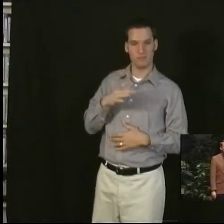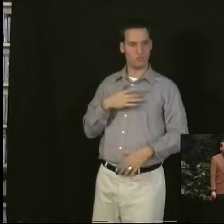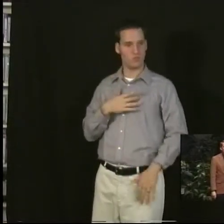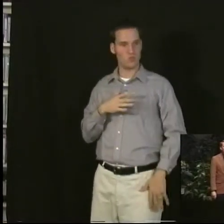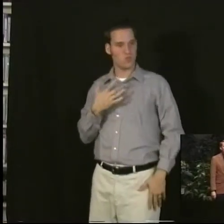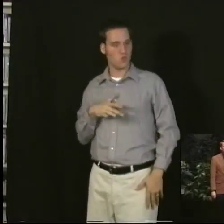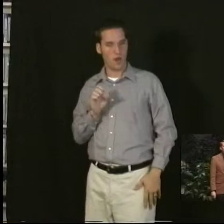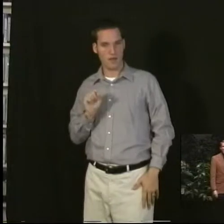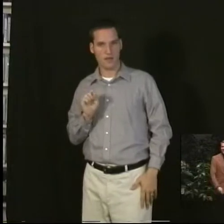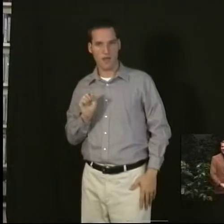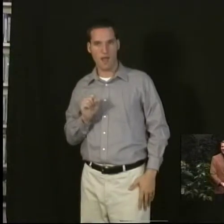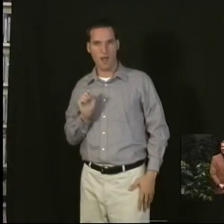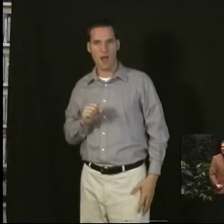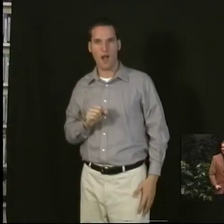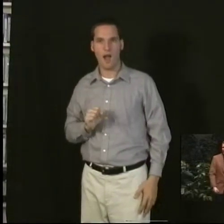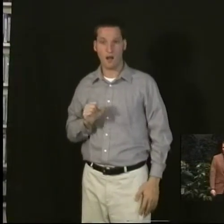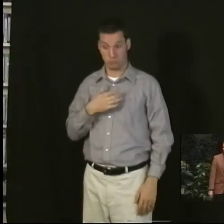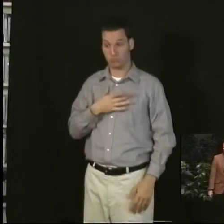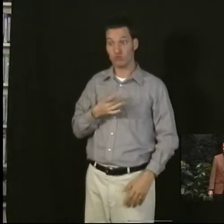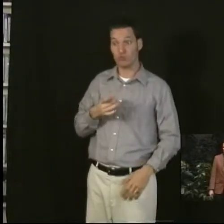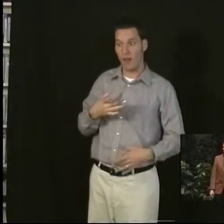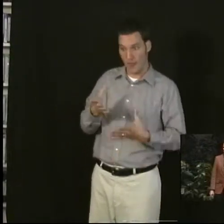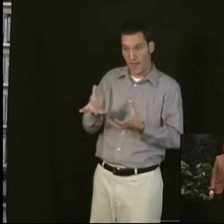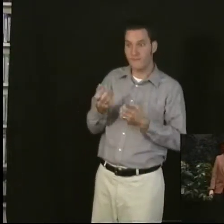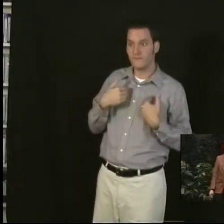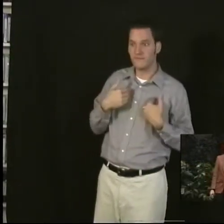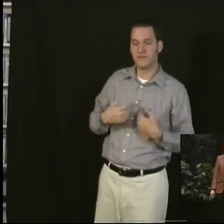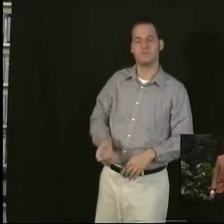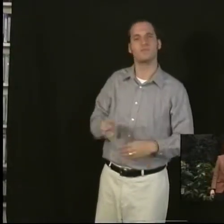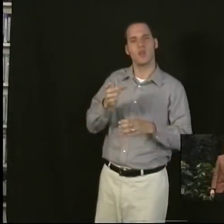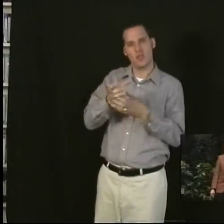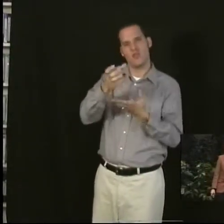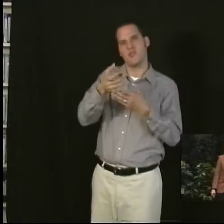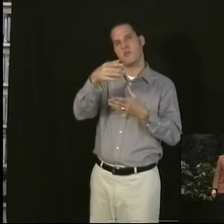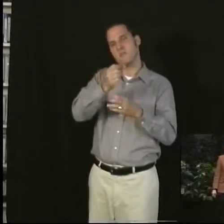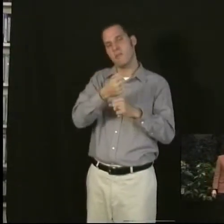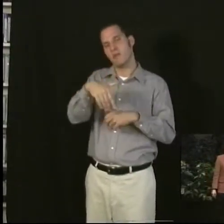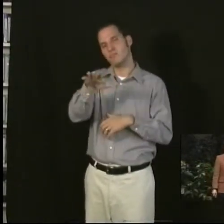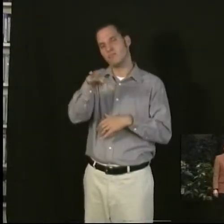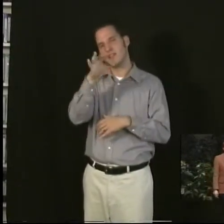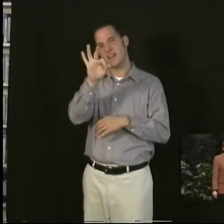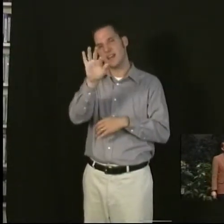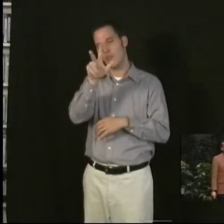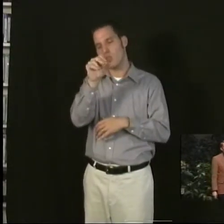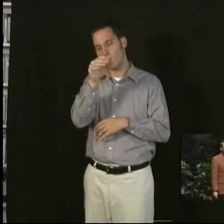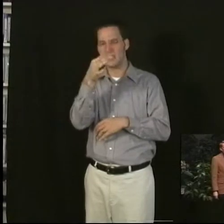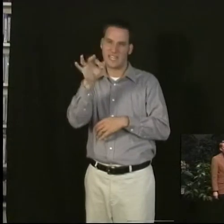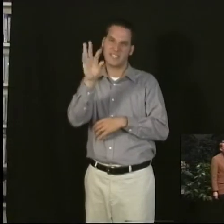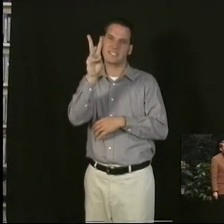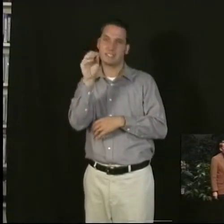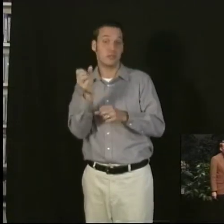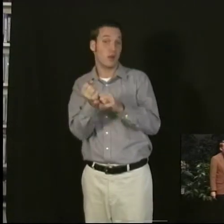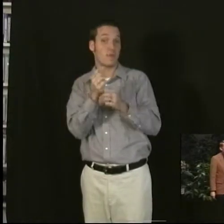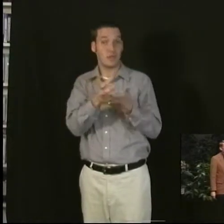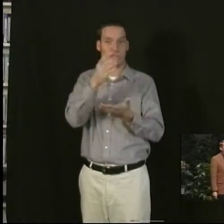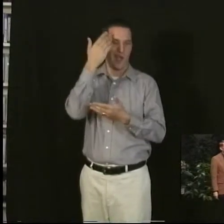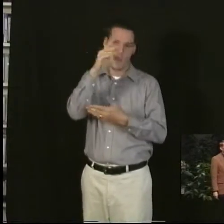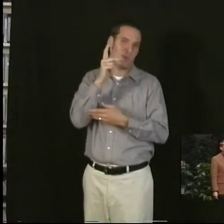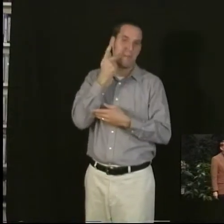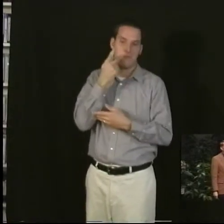well, yeah. A petrified pickle. The jar was made between 1930 and 1960. That's the year they made those jars. I don't know when the